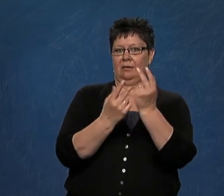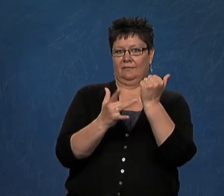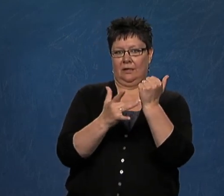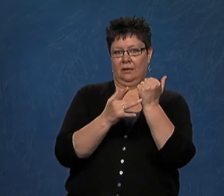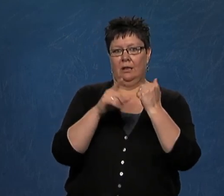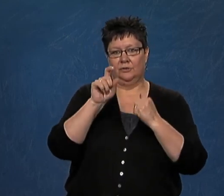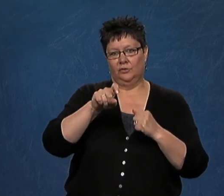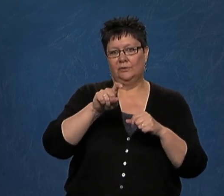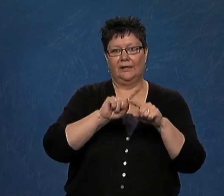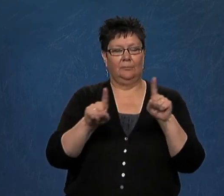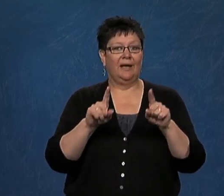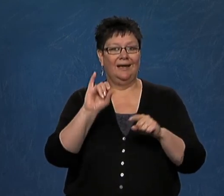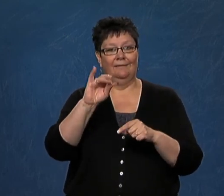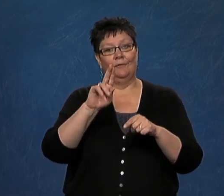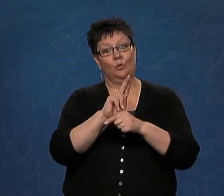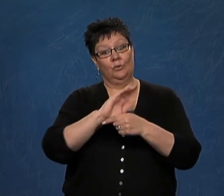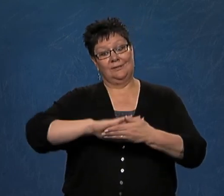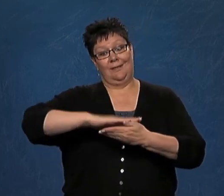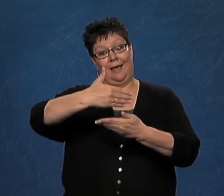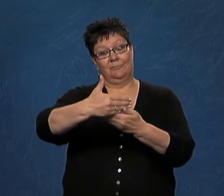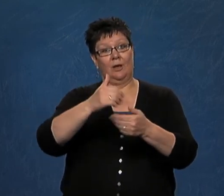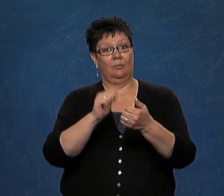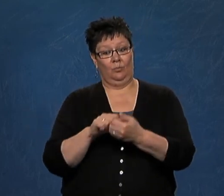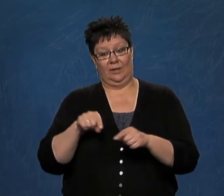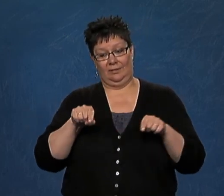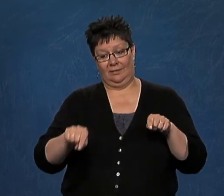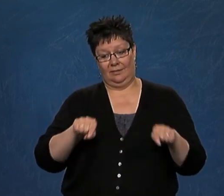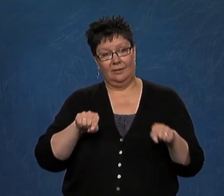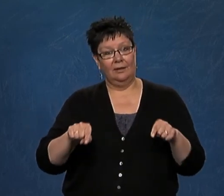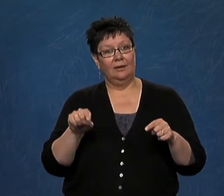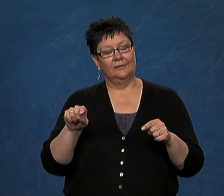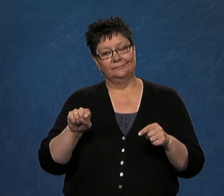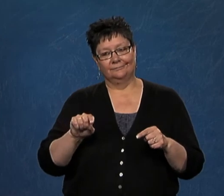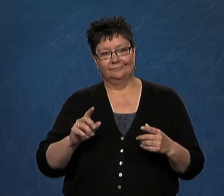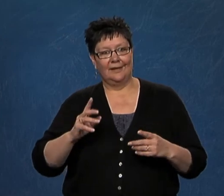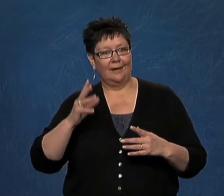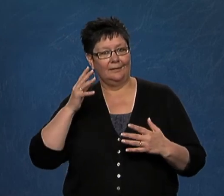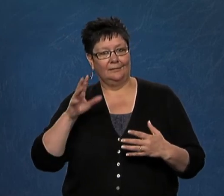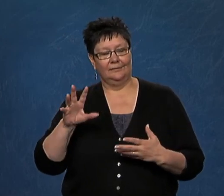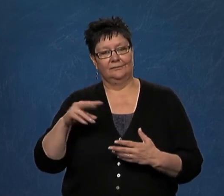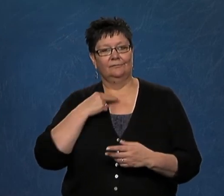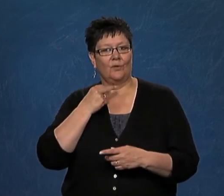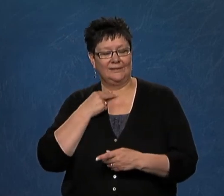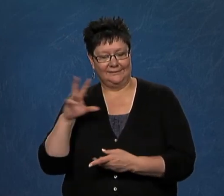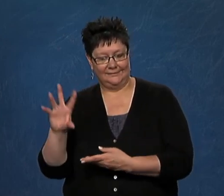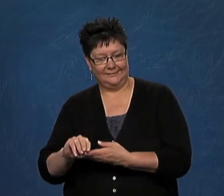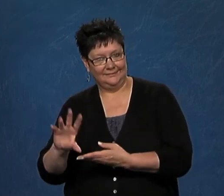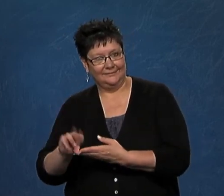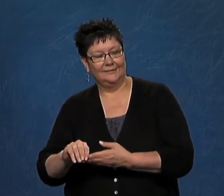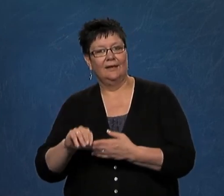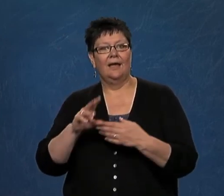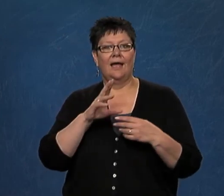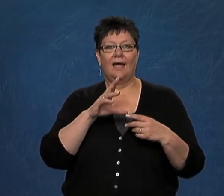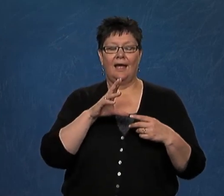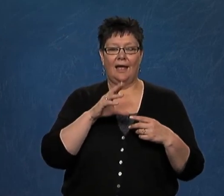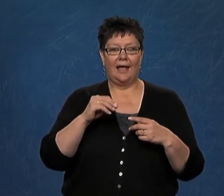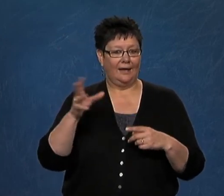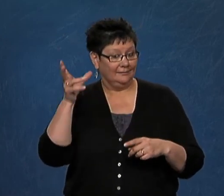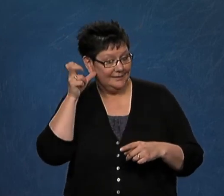distracting. So you have to discuss different technology and different pieces to it. If you're catching